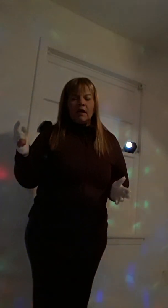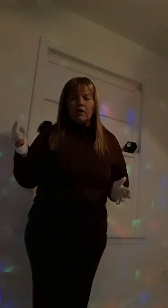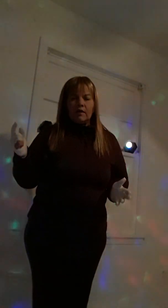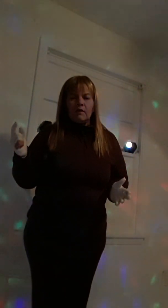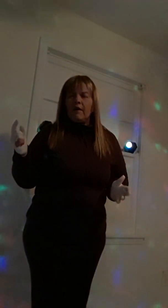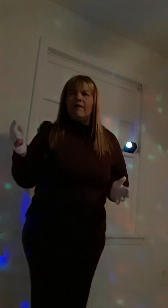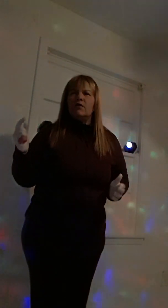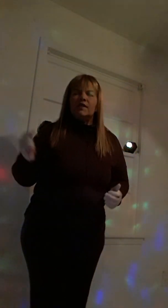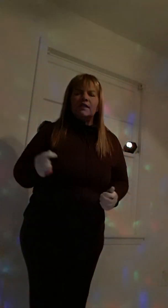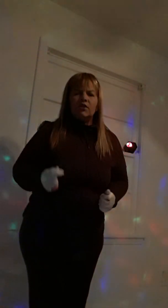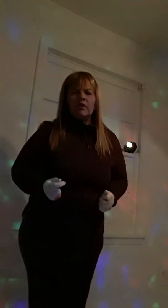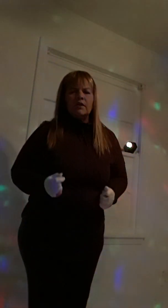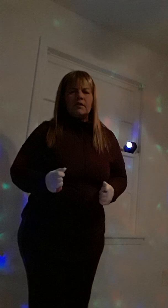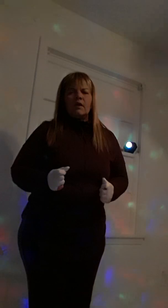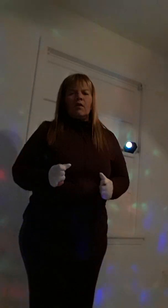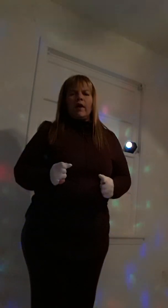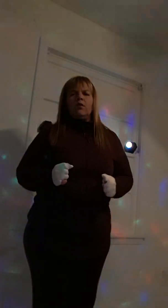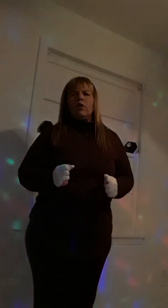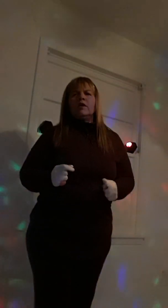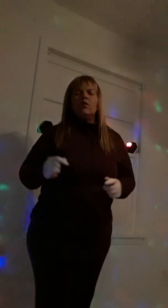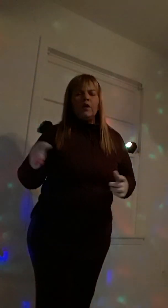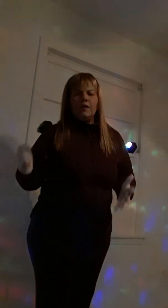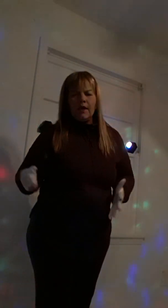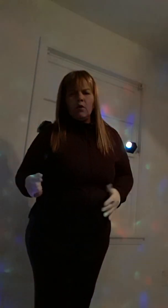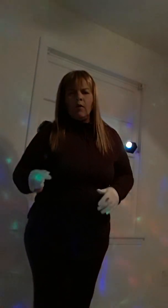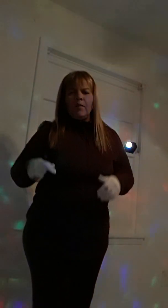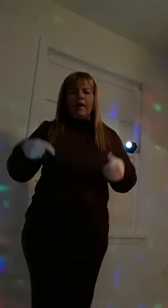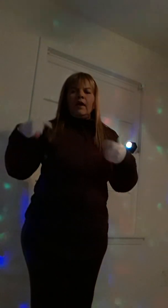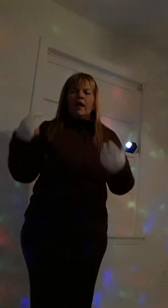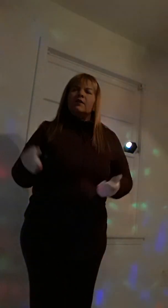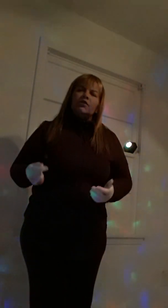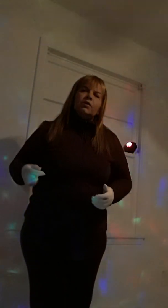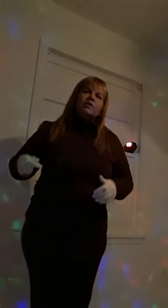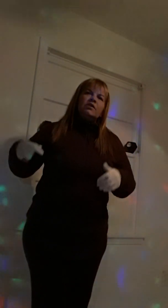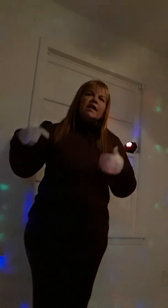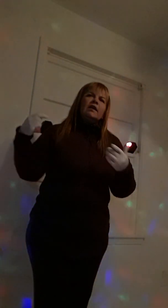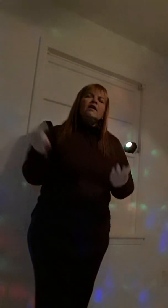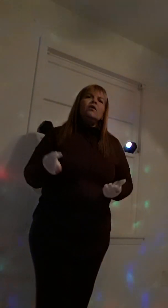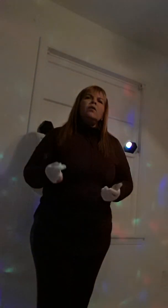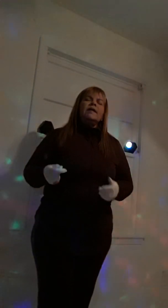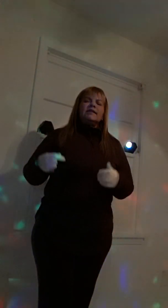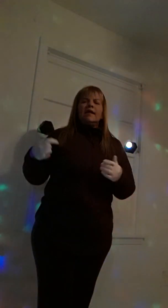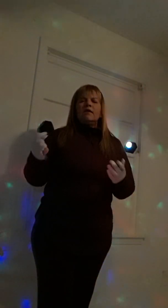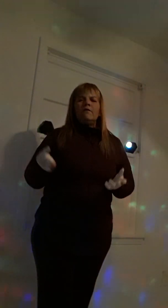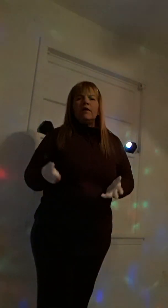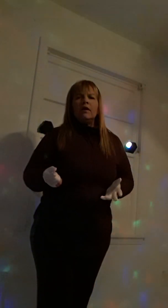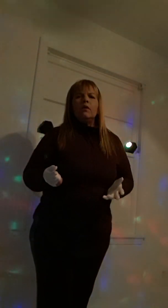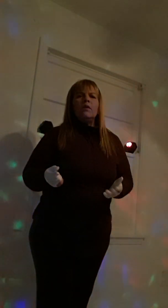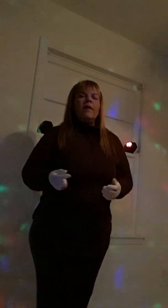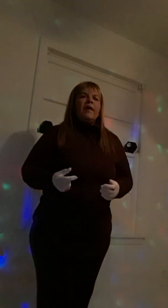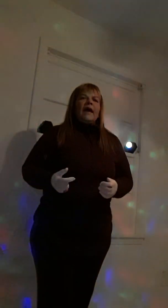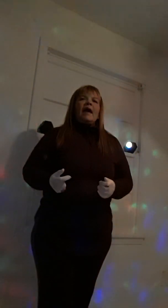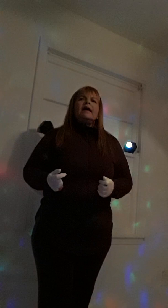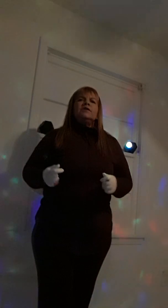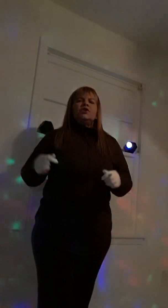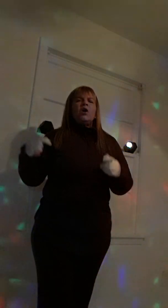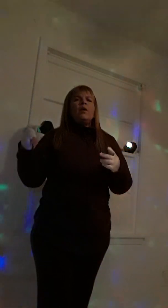5 years, 5 or 6 years, right, working with you, into telling you and singing for you and showing